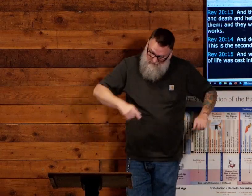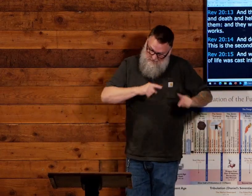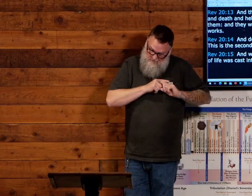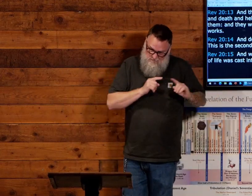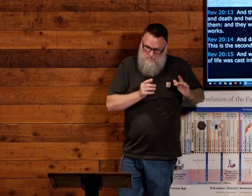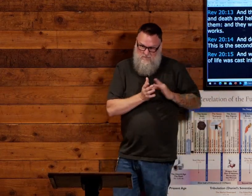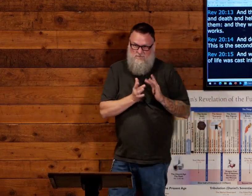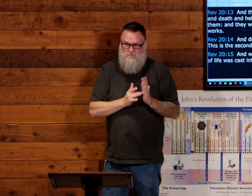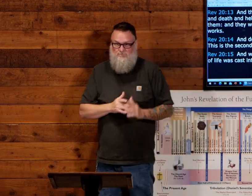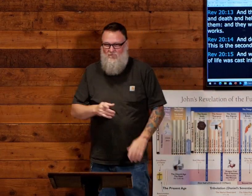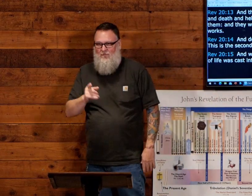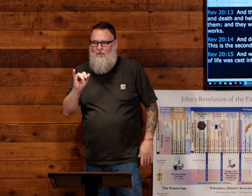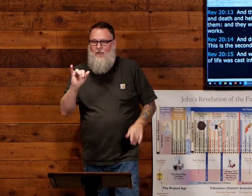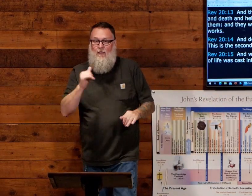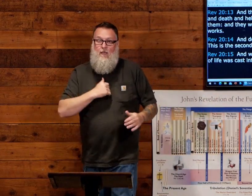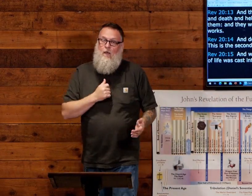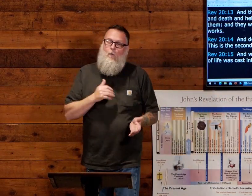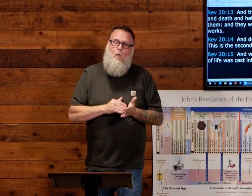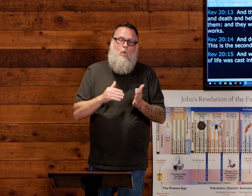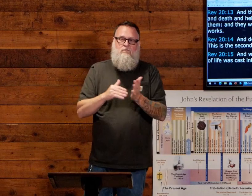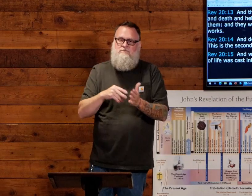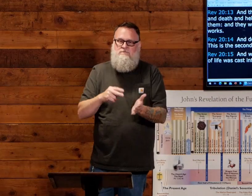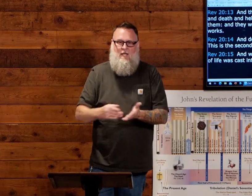If you haven't known Christ yet,